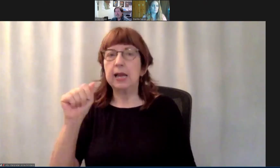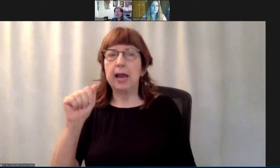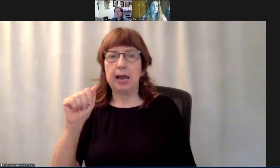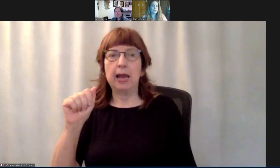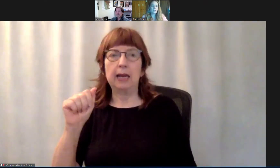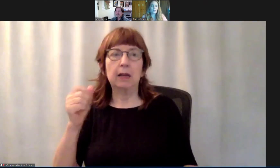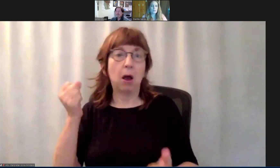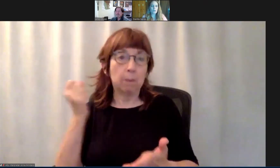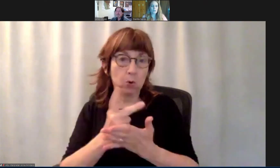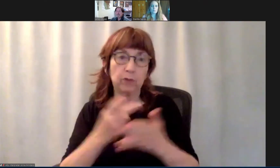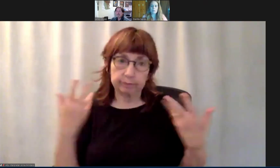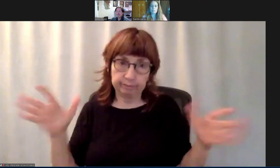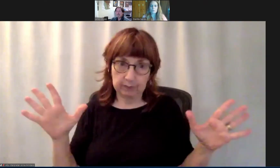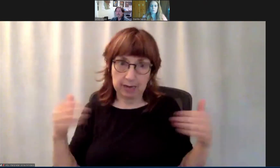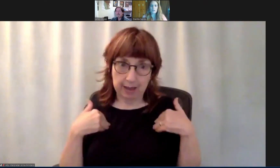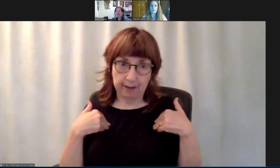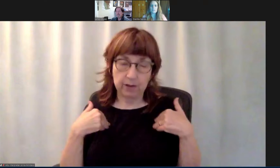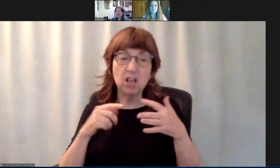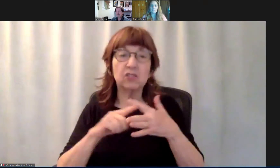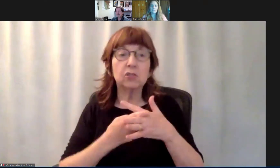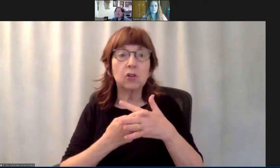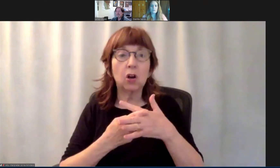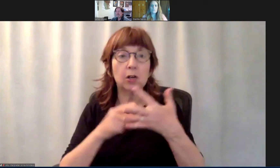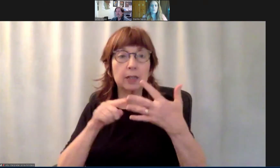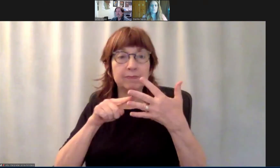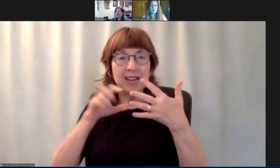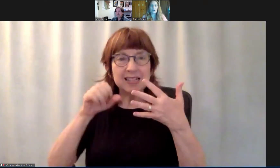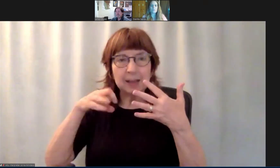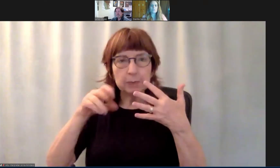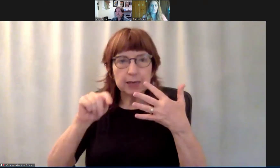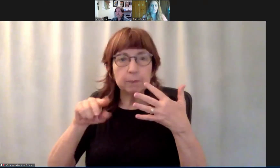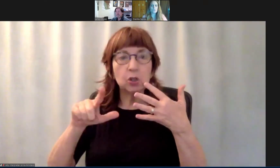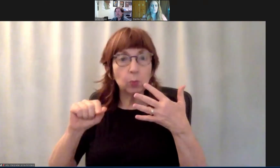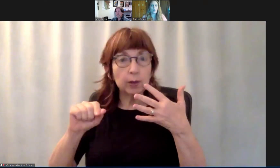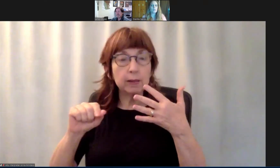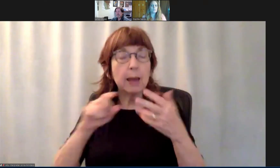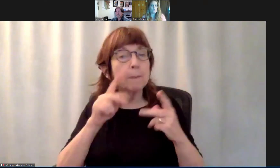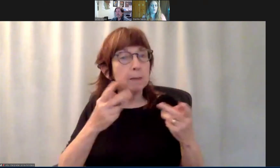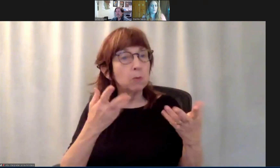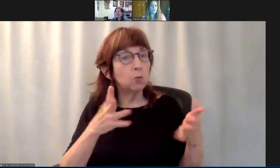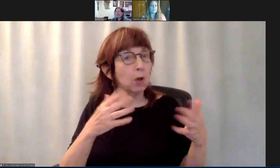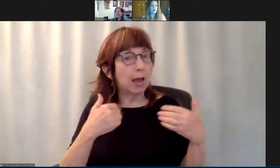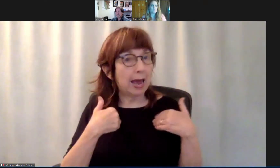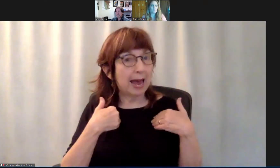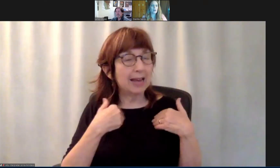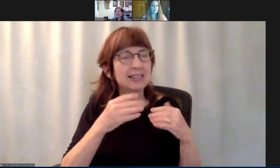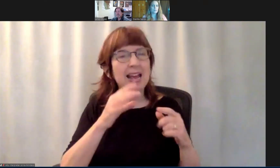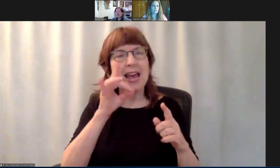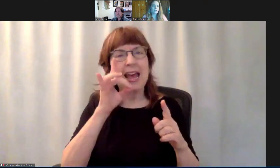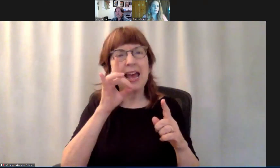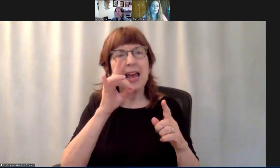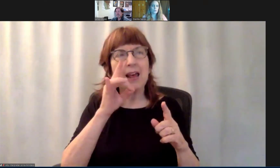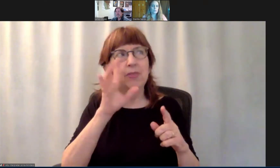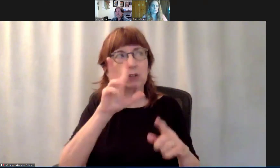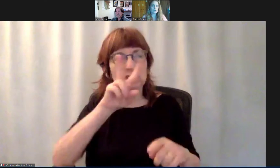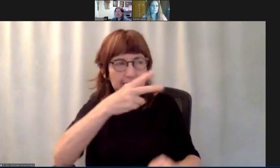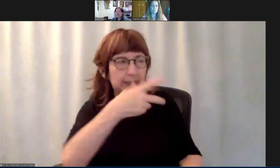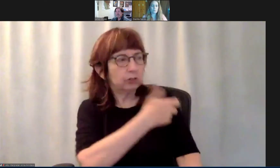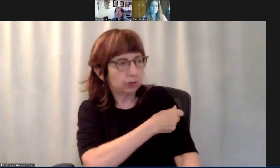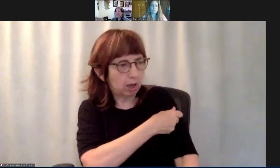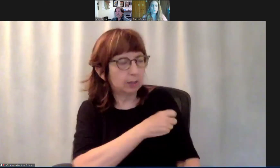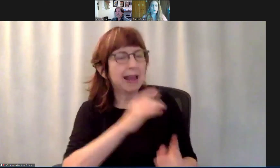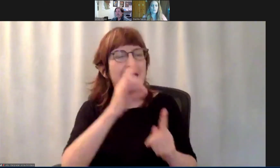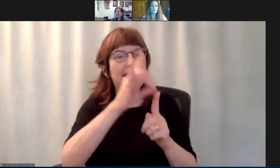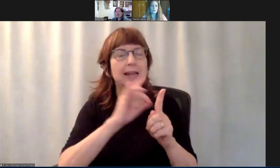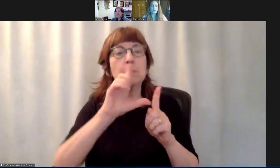have, that starting September 20th, those that have their second shot, 8 months after that, they were really going to start this